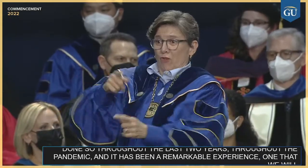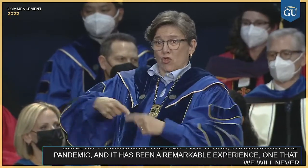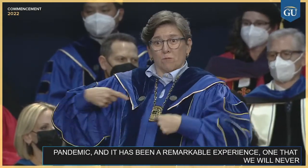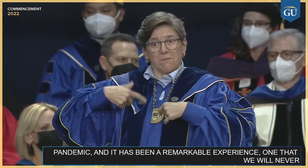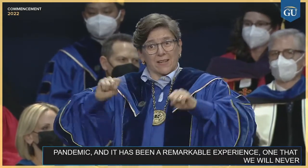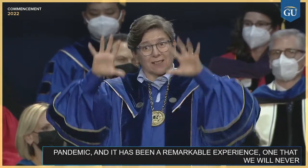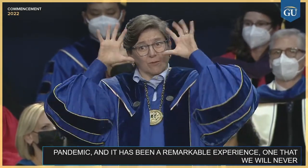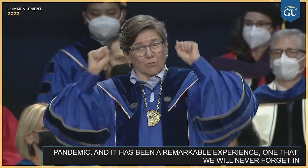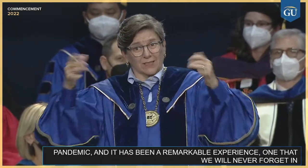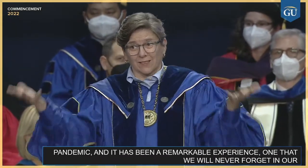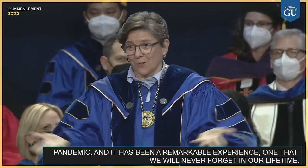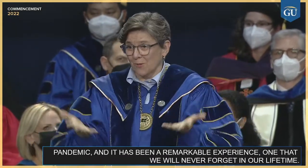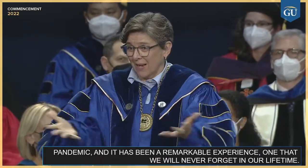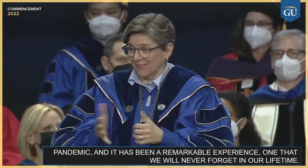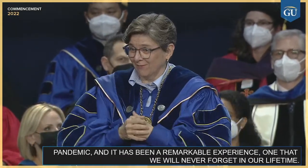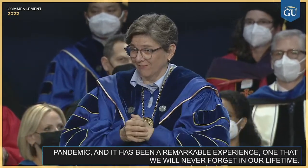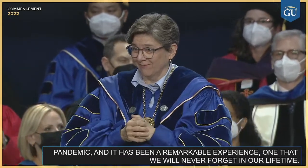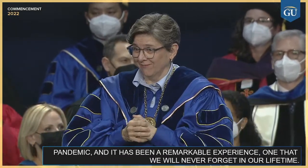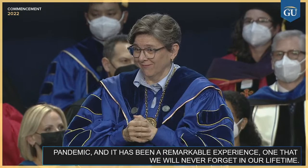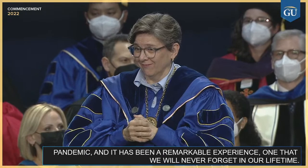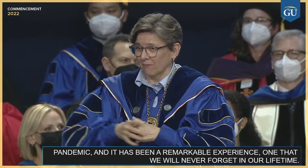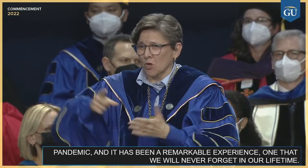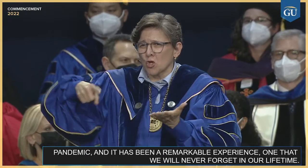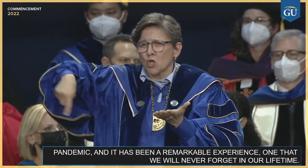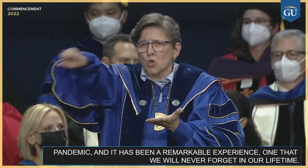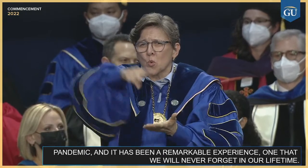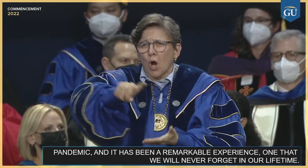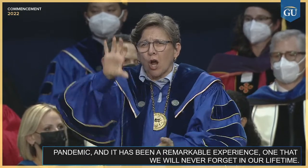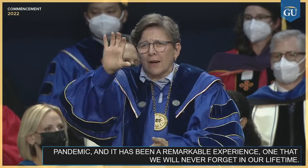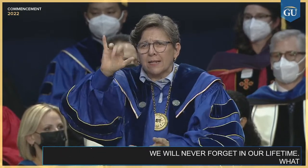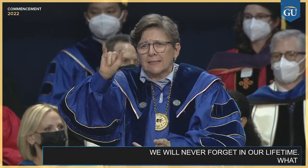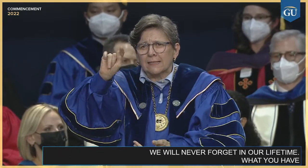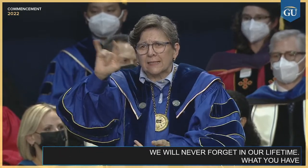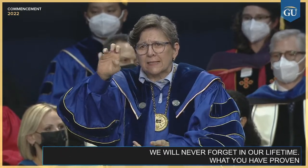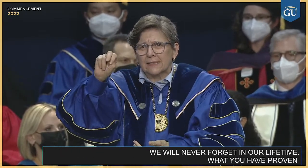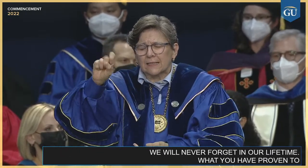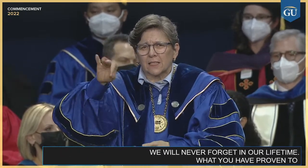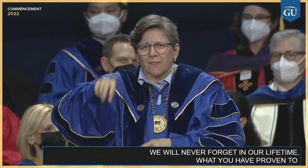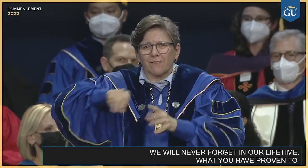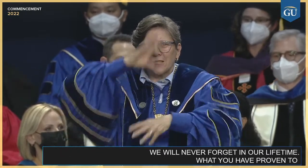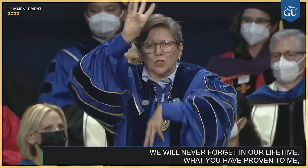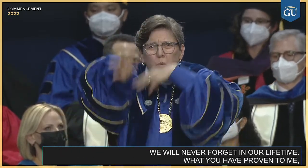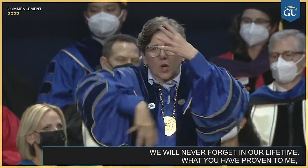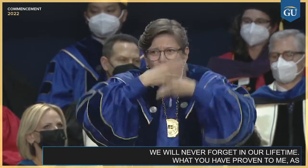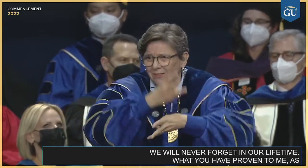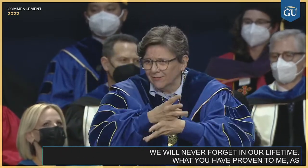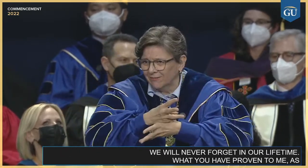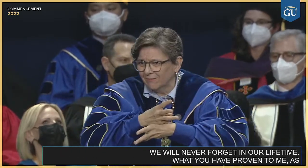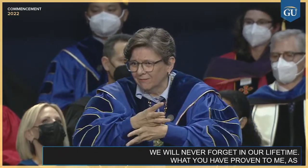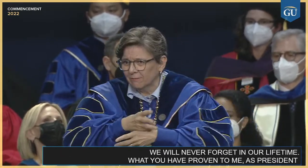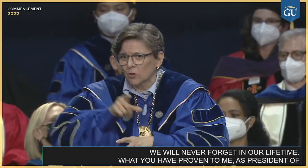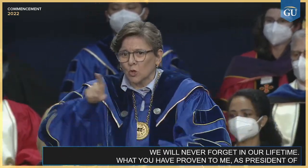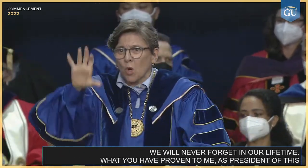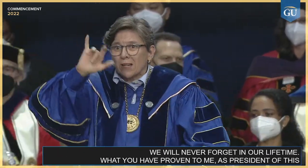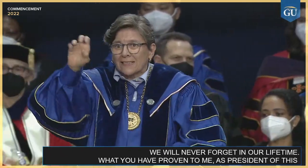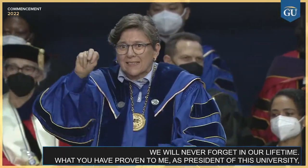What you have proven to me as president of this university is that you are citizens of this world, that you